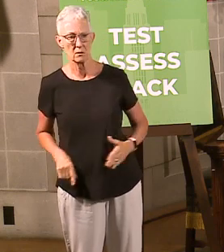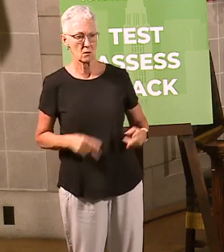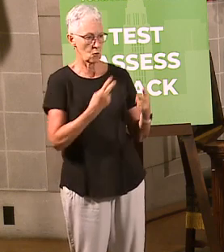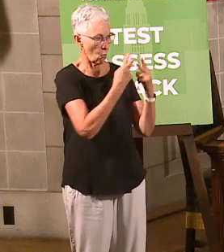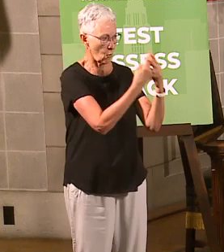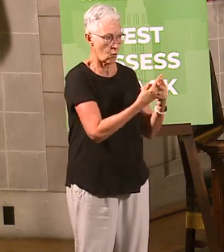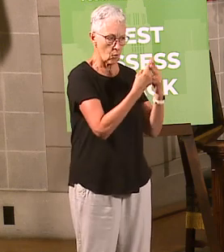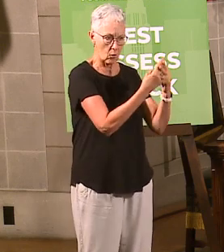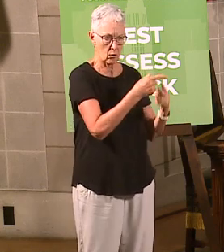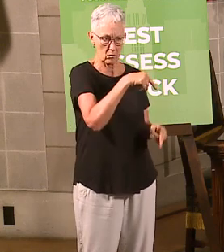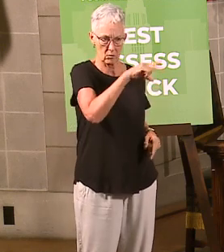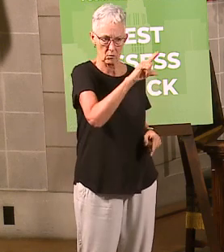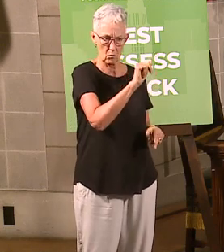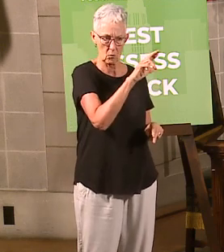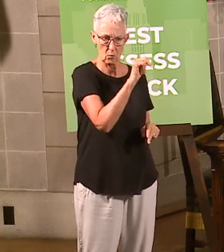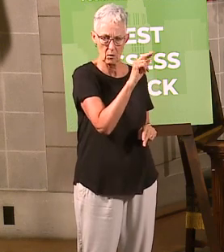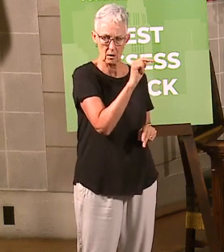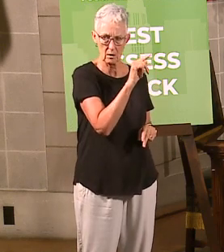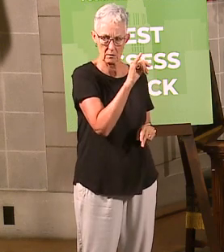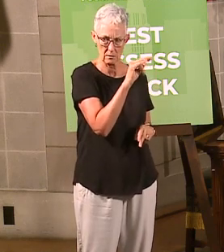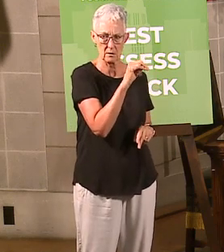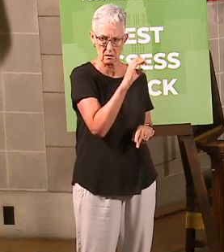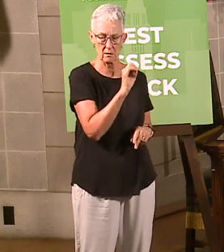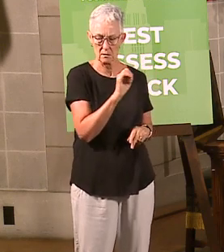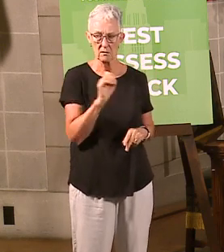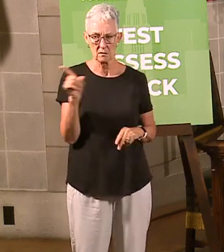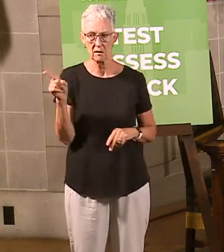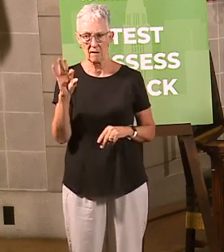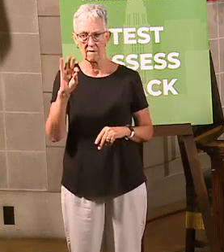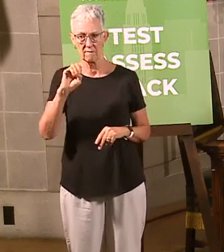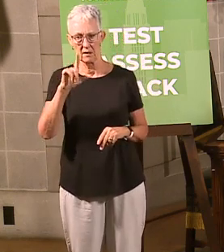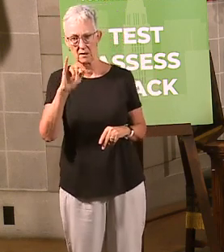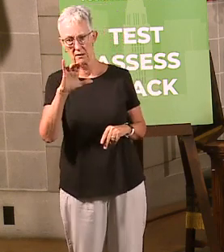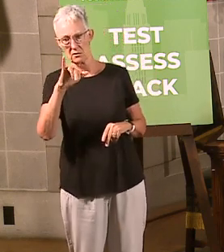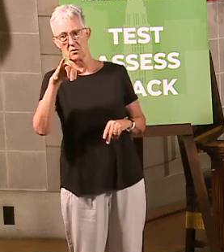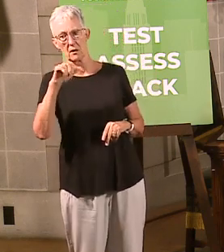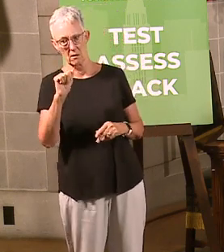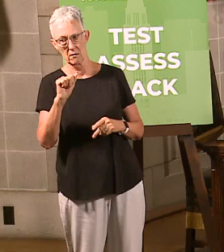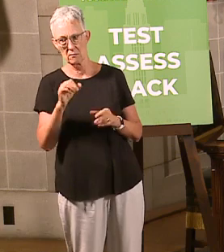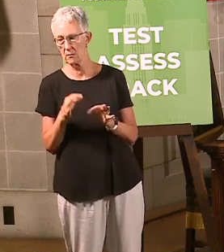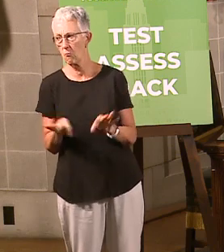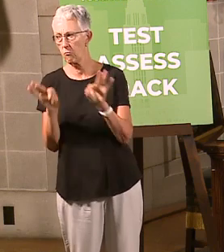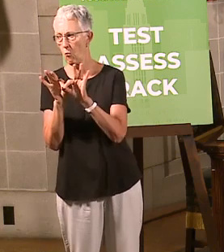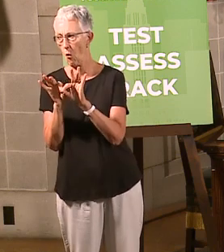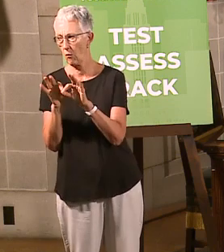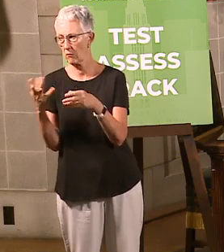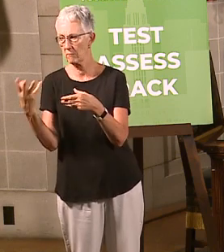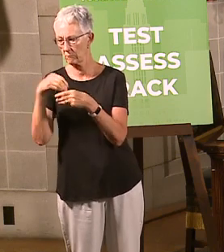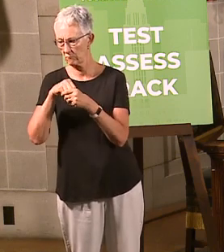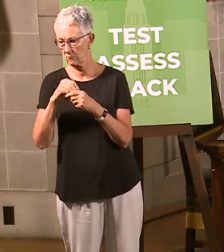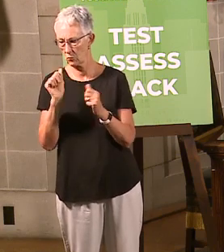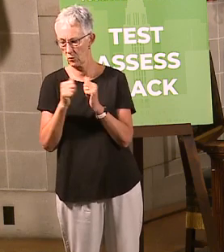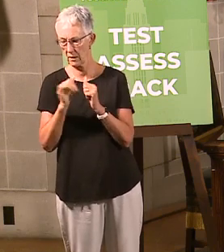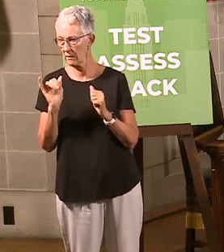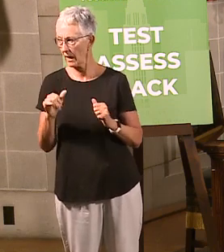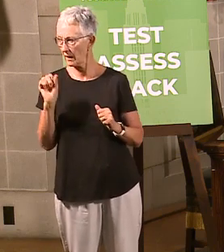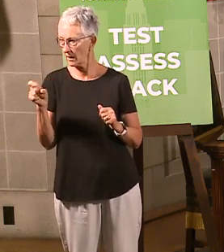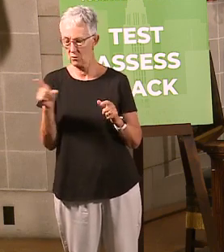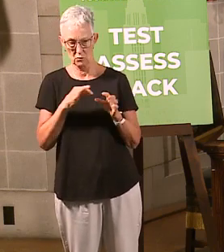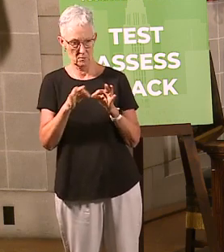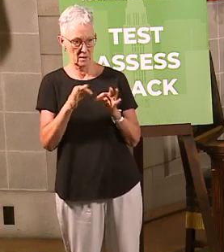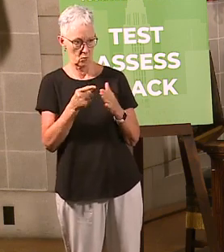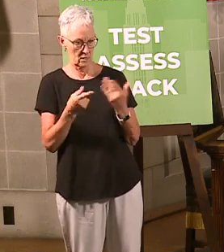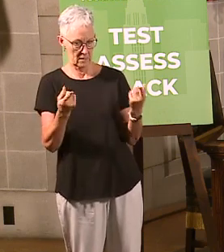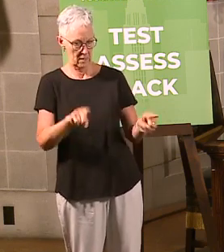we do for at-risk communities. All of that, Felicia has really been an integral part of. So Felicia, will you come up and walk us through what's going on with regard to the phasing for long-term care facilities?